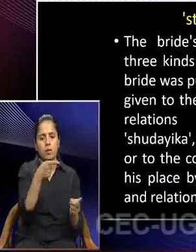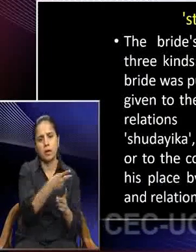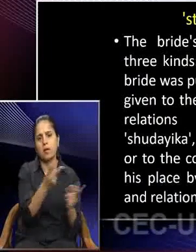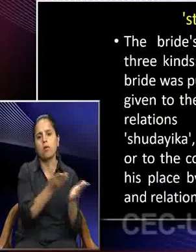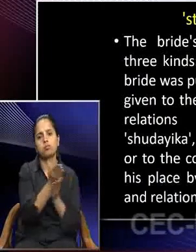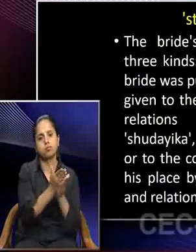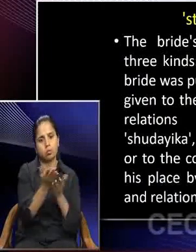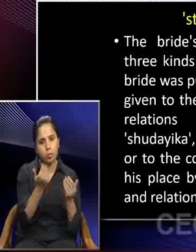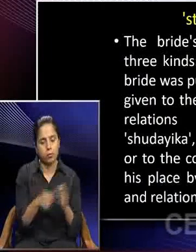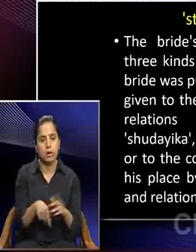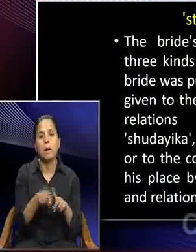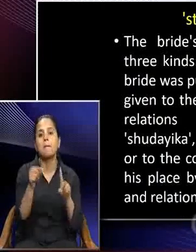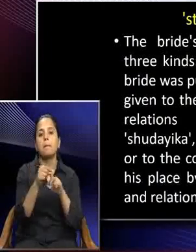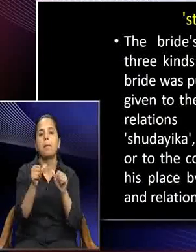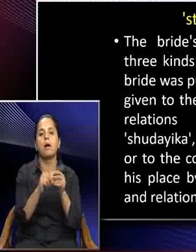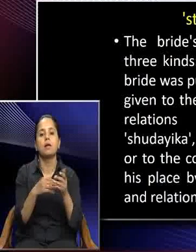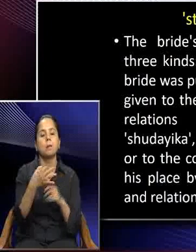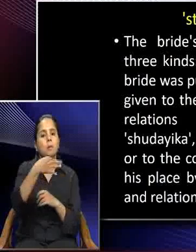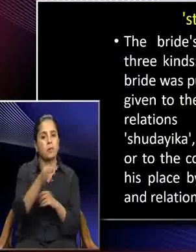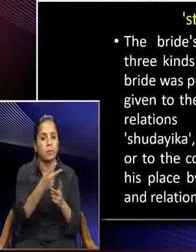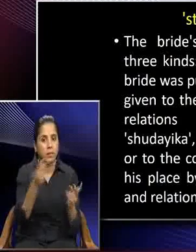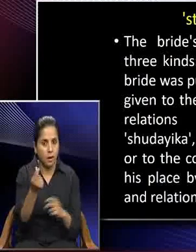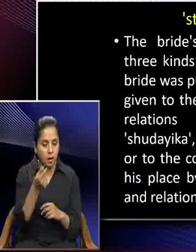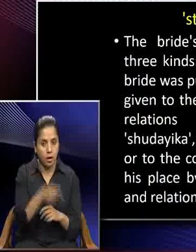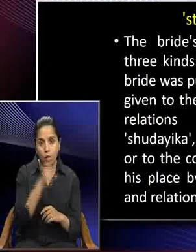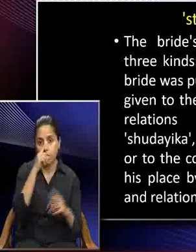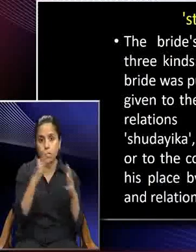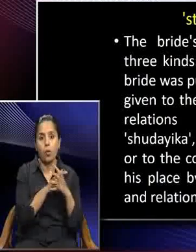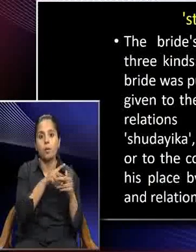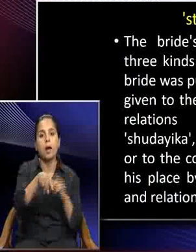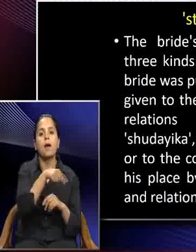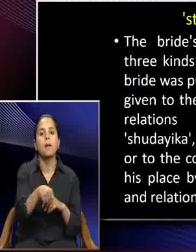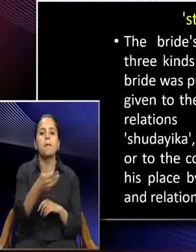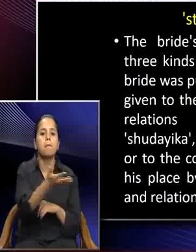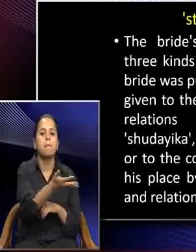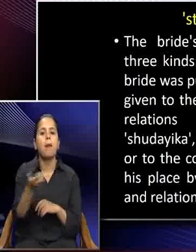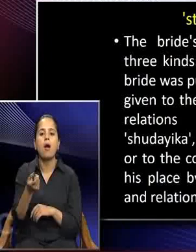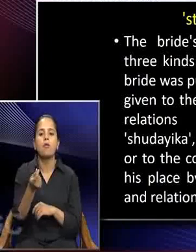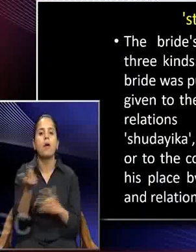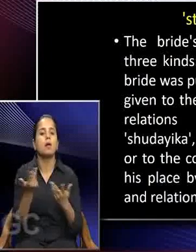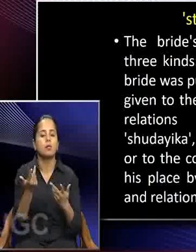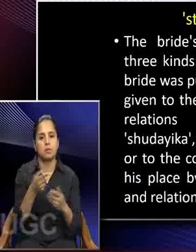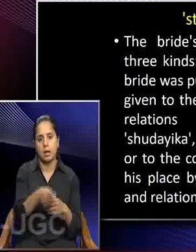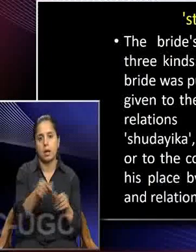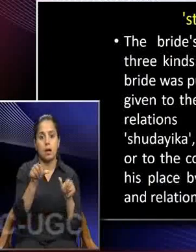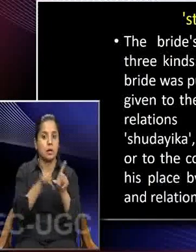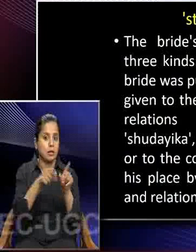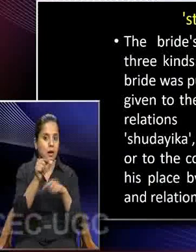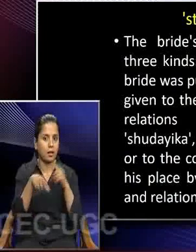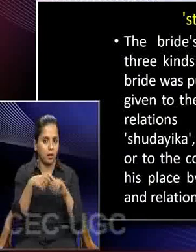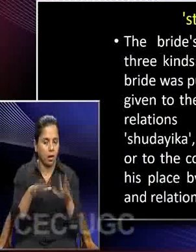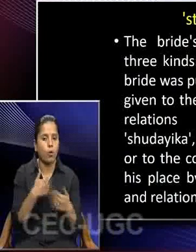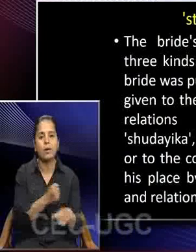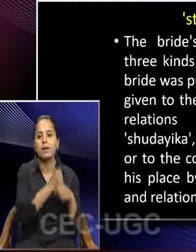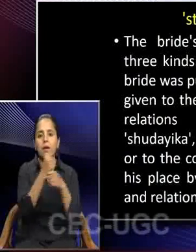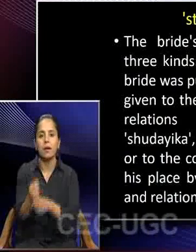kinds like pana, with which the bride was purchased, then yautaka or the gifts that were given